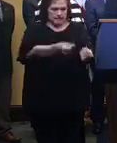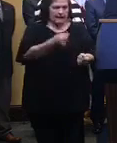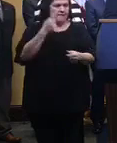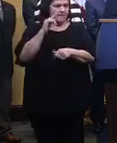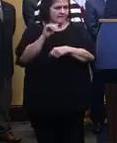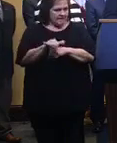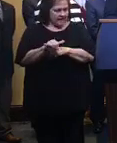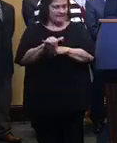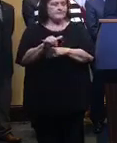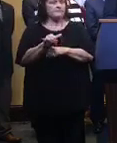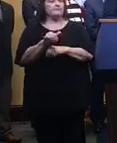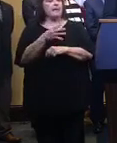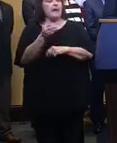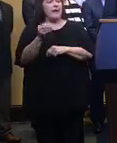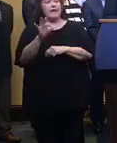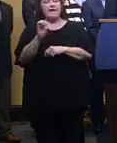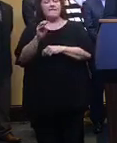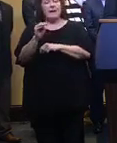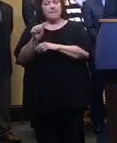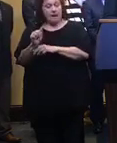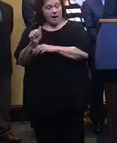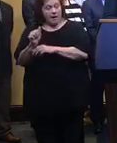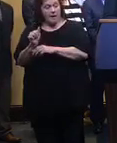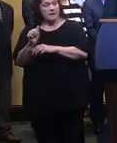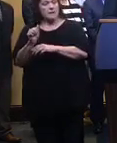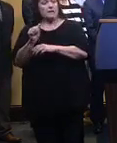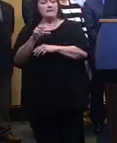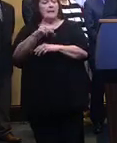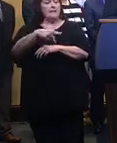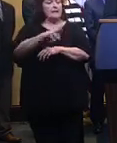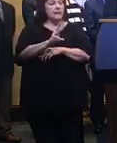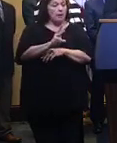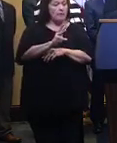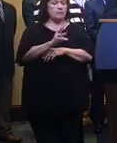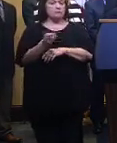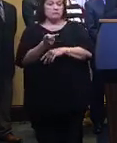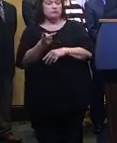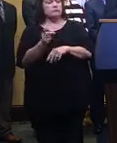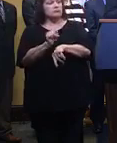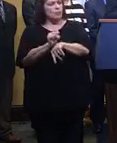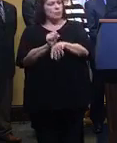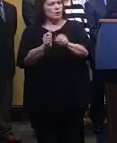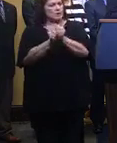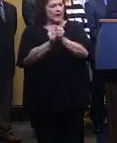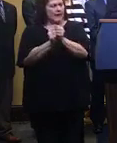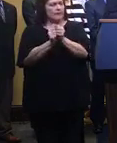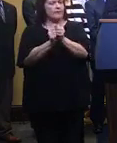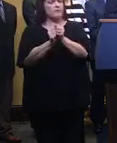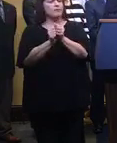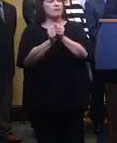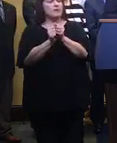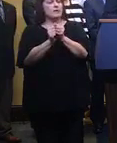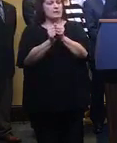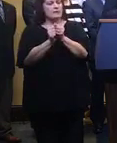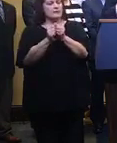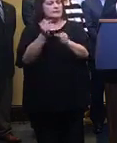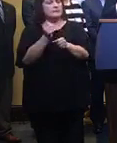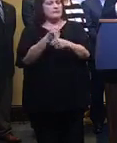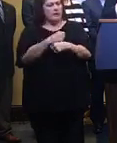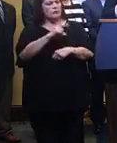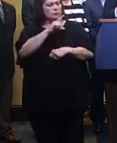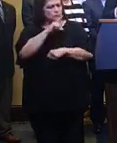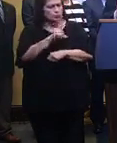Urban Development Department as well as FEMA. And our in-house team at DPW really figured out a way to layer federal funds to get that